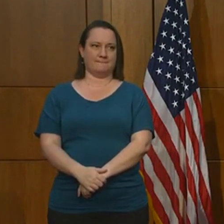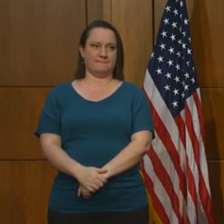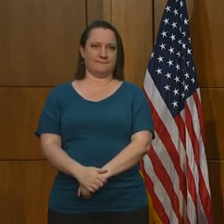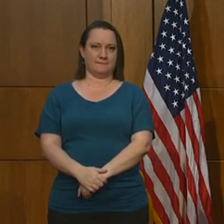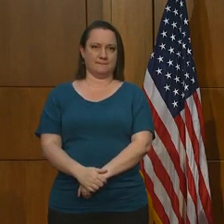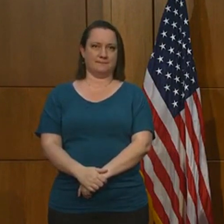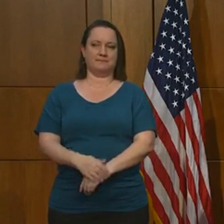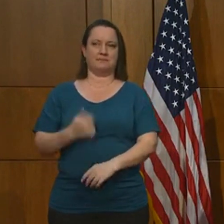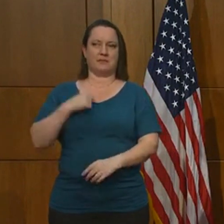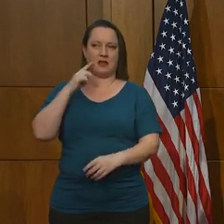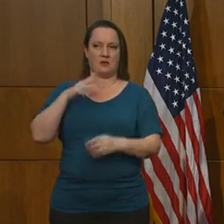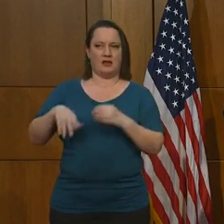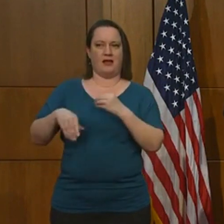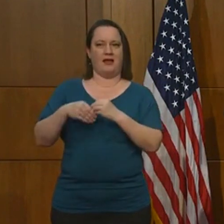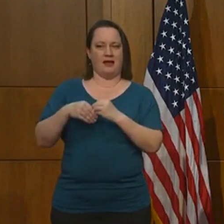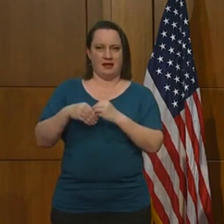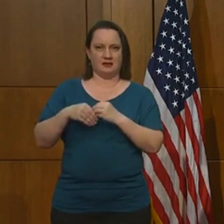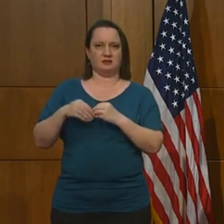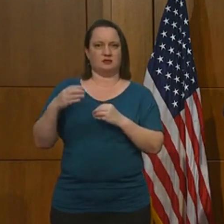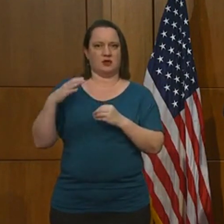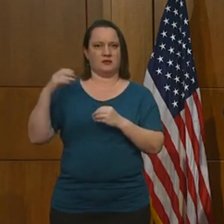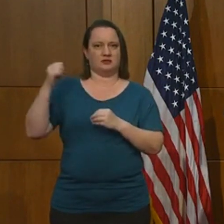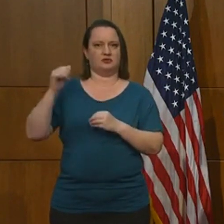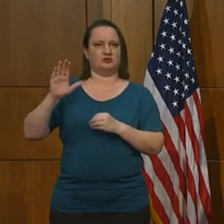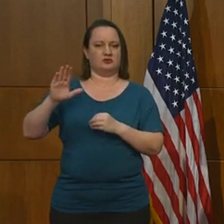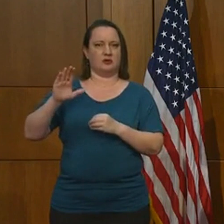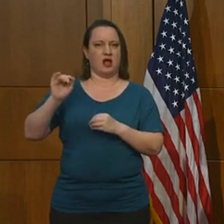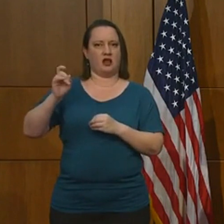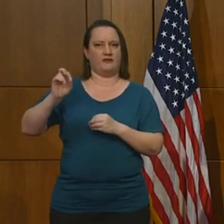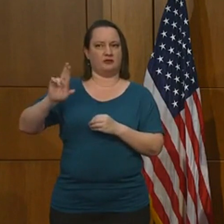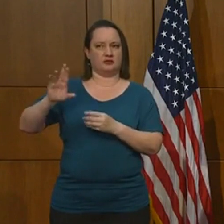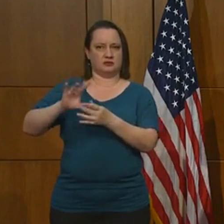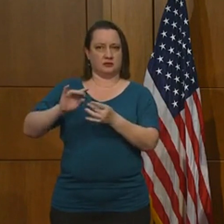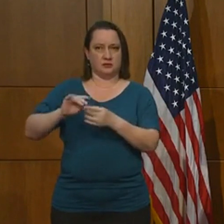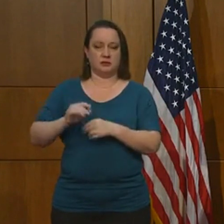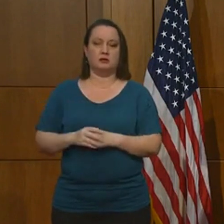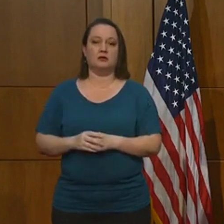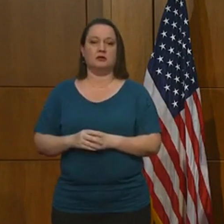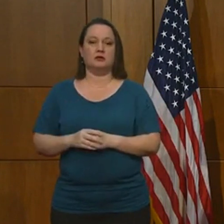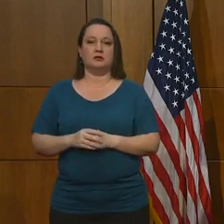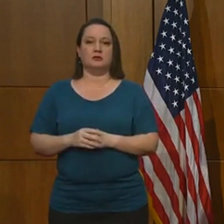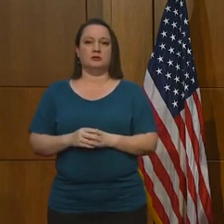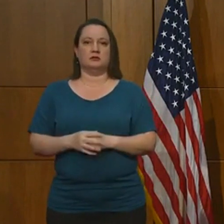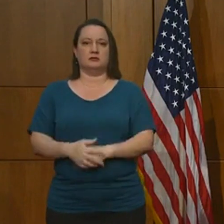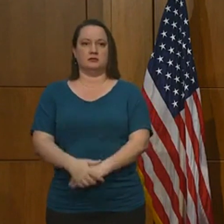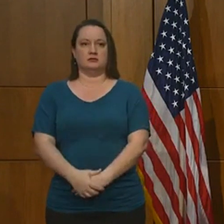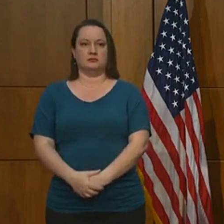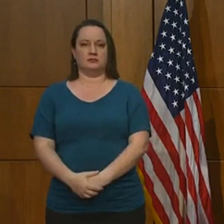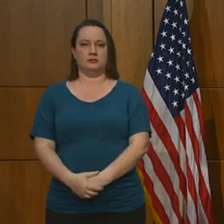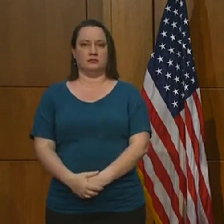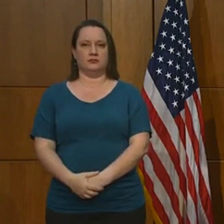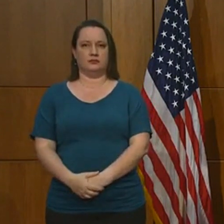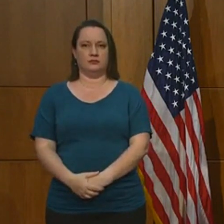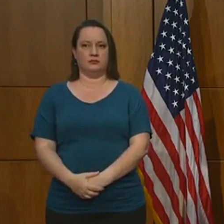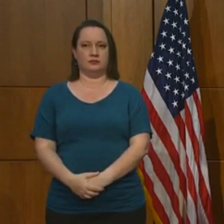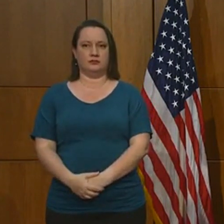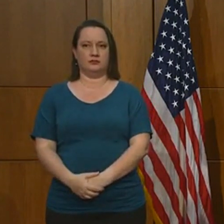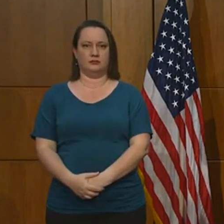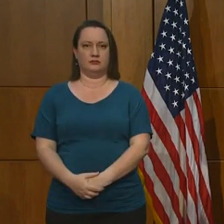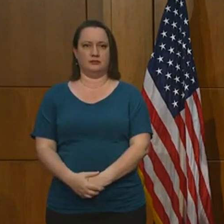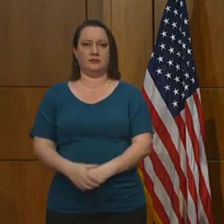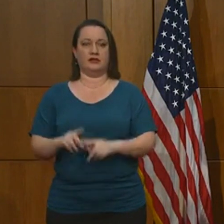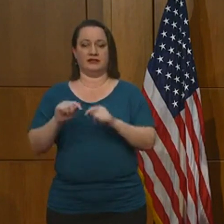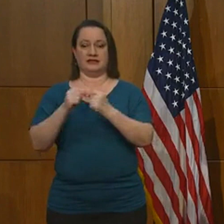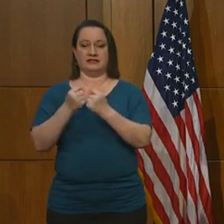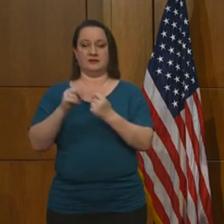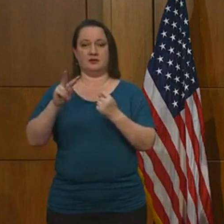I'll just add to what Commissioner Oliver said. We do have that in the public domain. For example, from the team at the Virginia